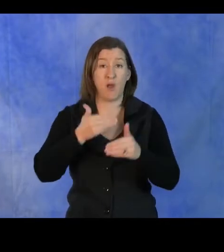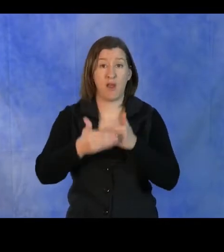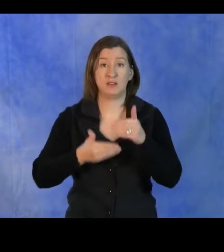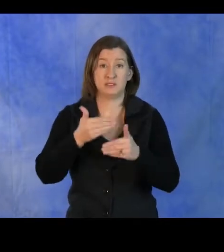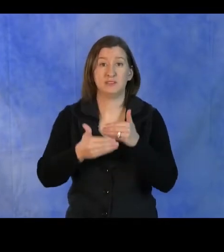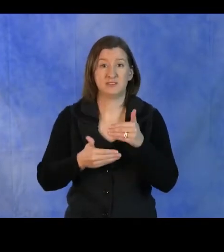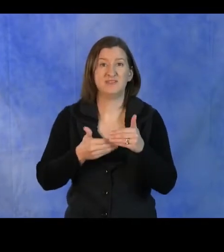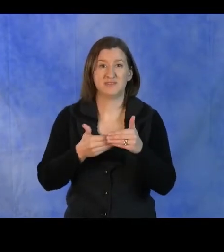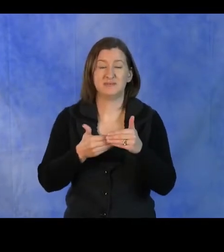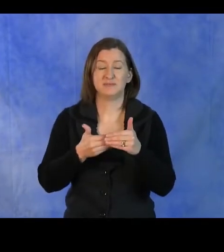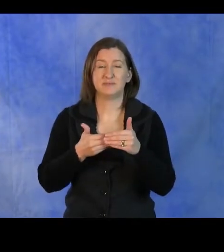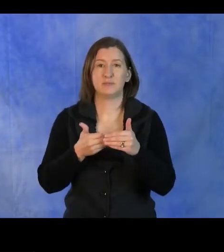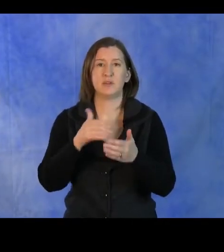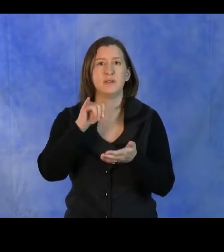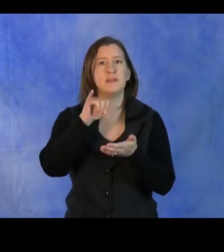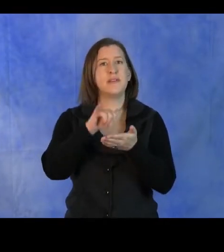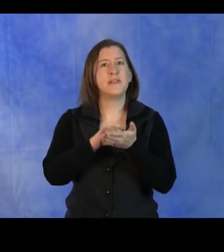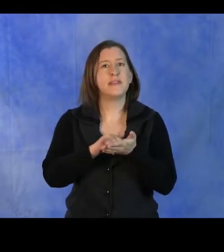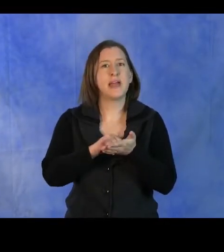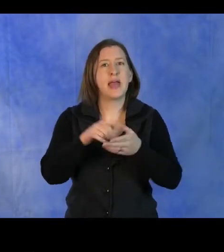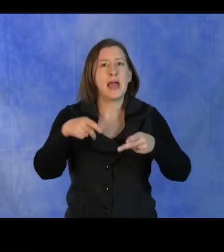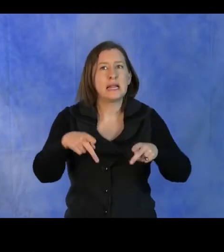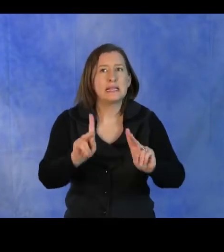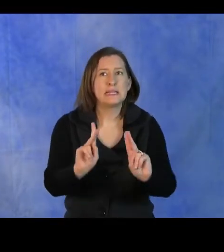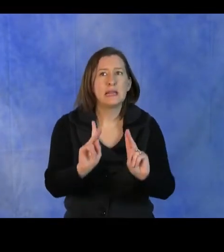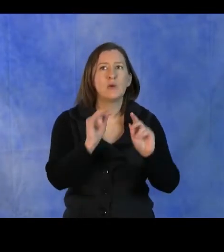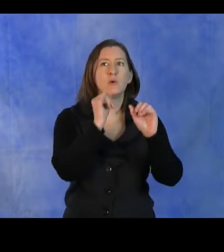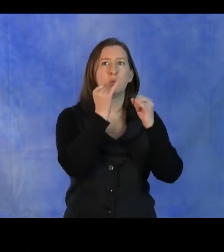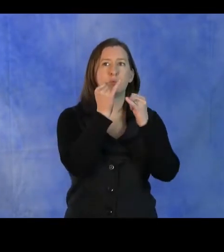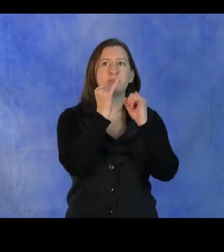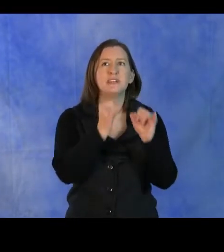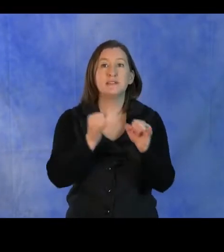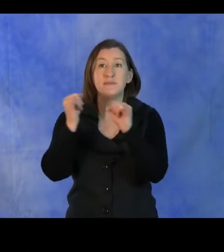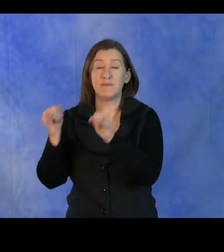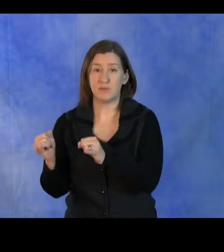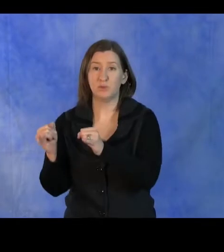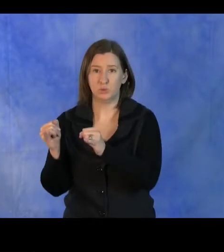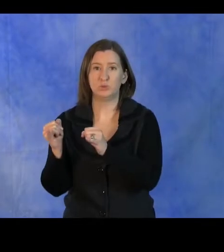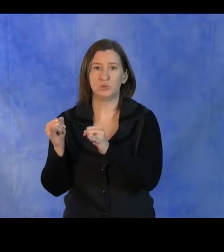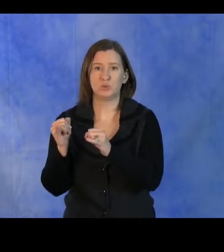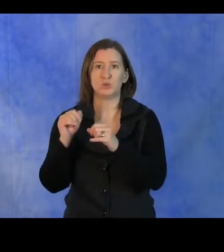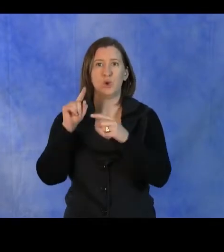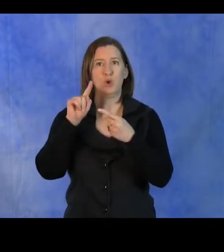And EF means the cognitive processes that enable